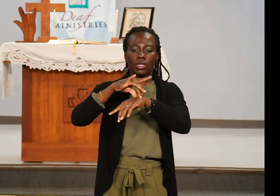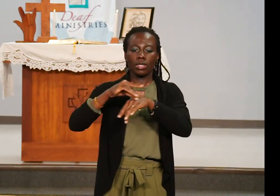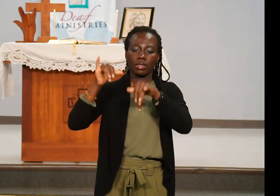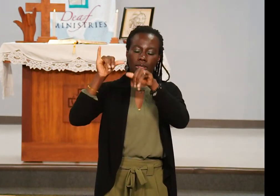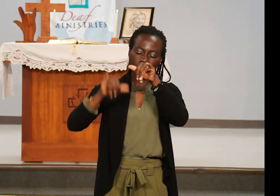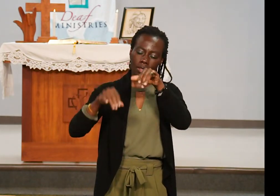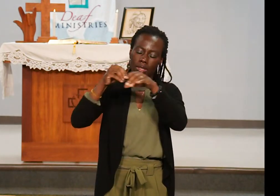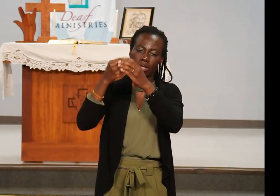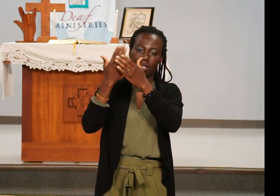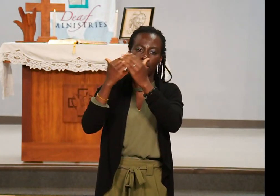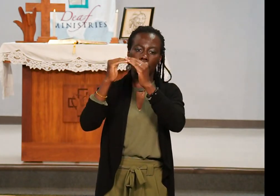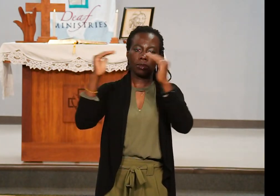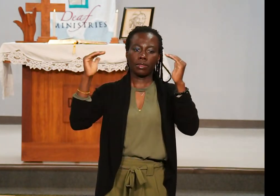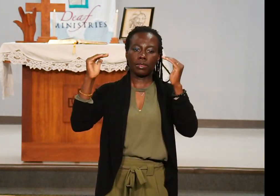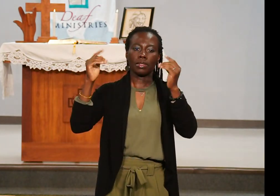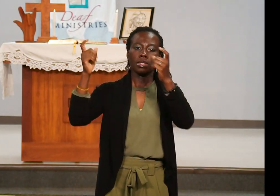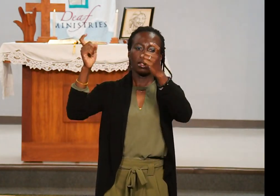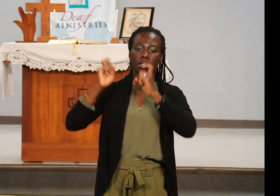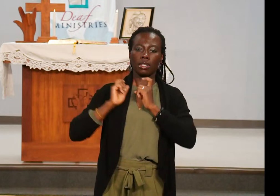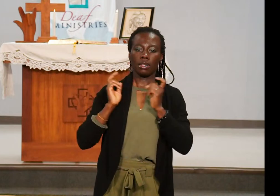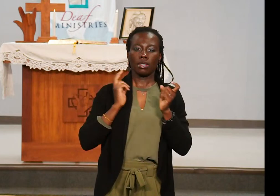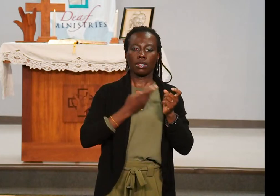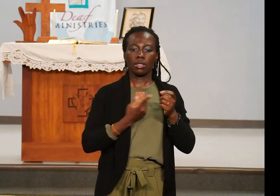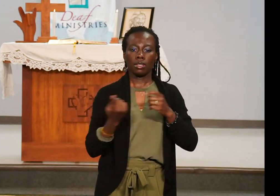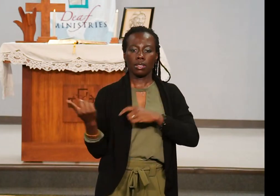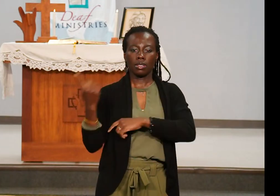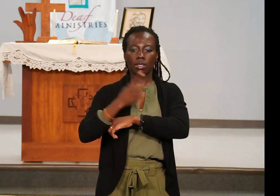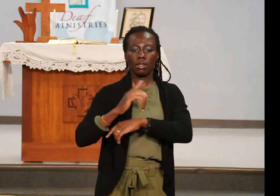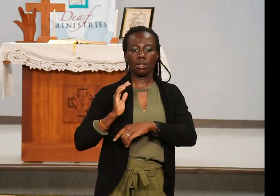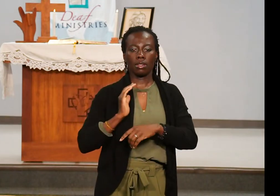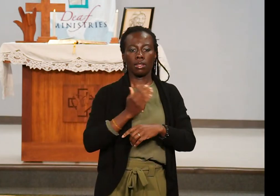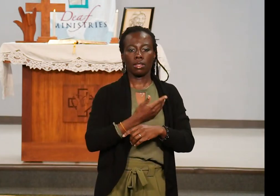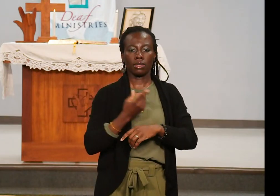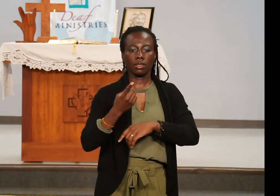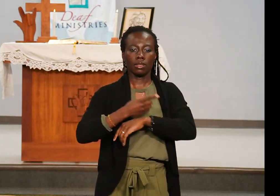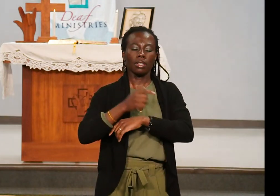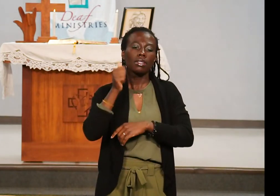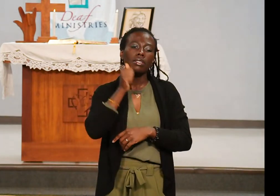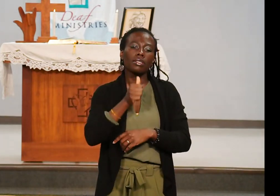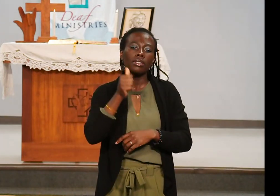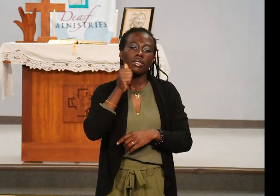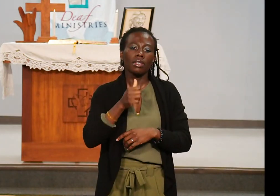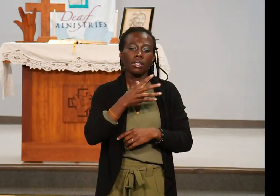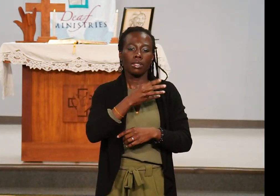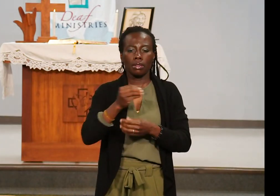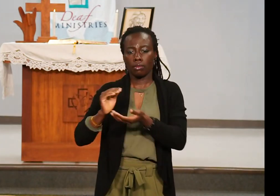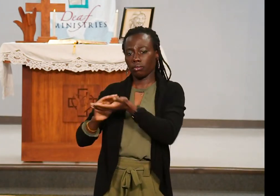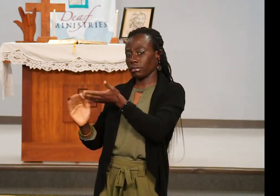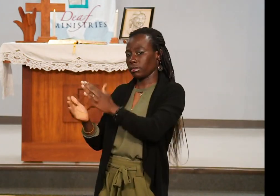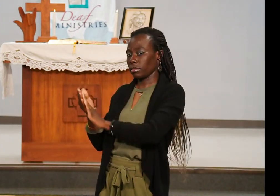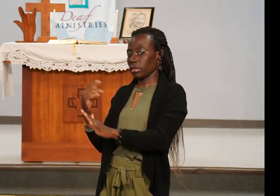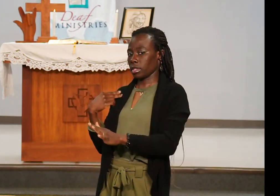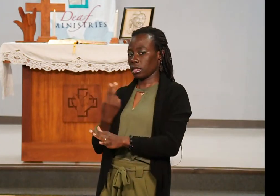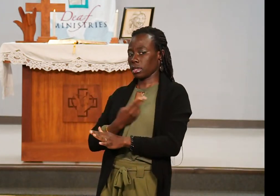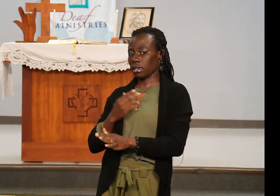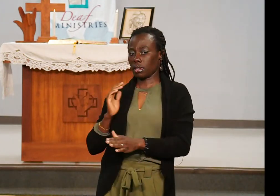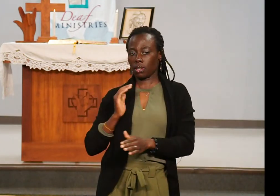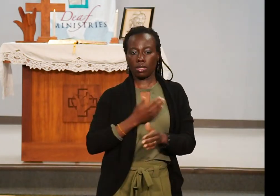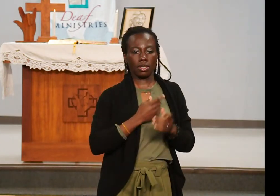Thy kingdom come, your will be done on earth as it is in heaven. Give us this day our daily bread, and